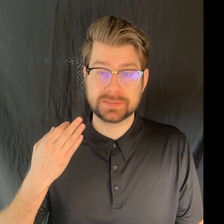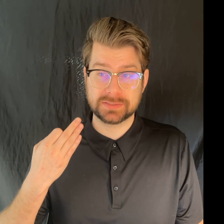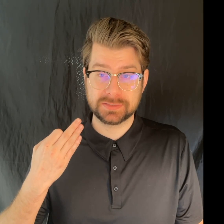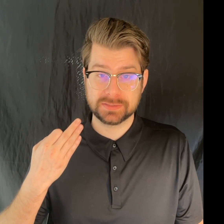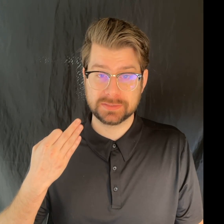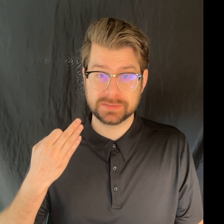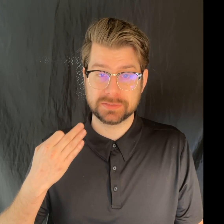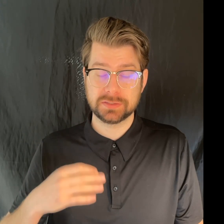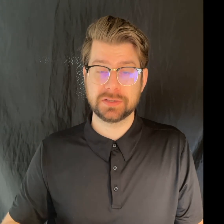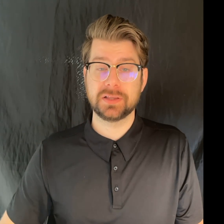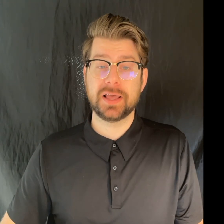tracks,